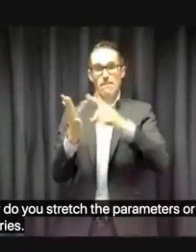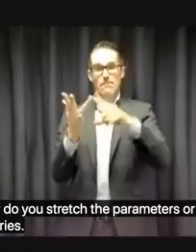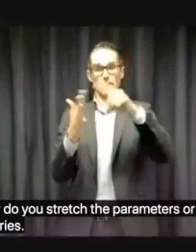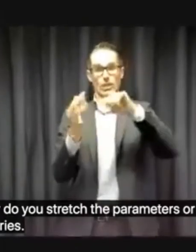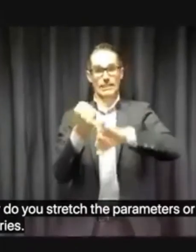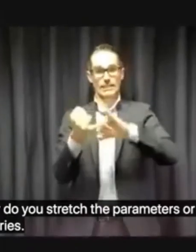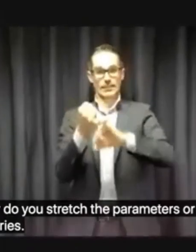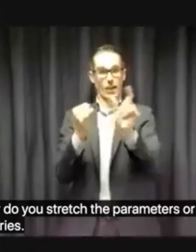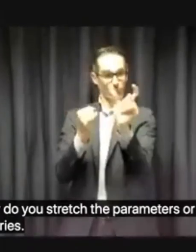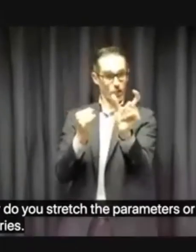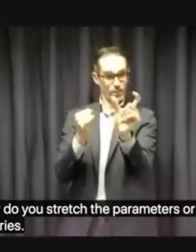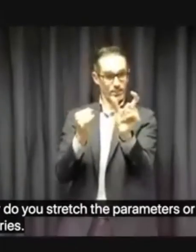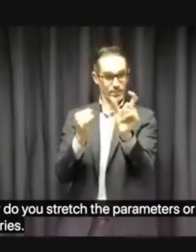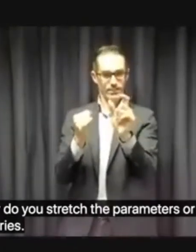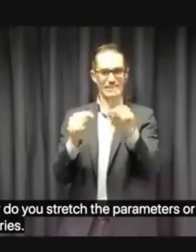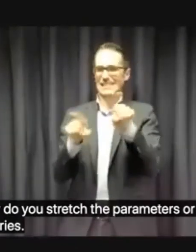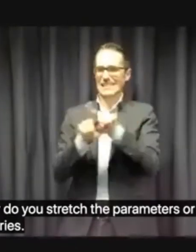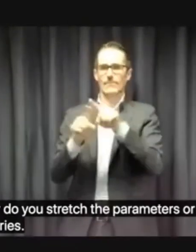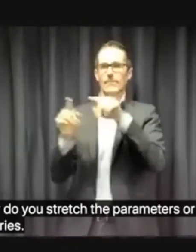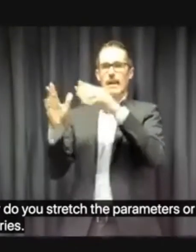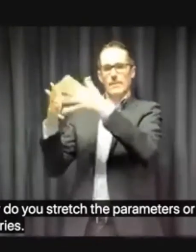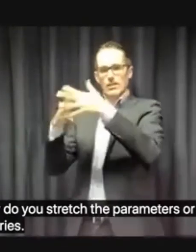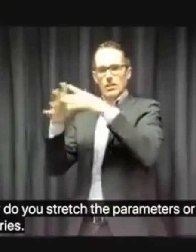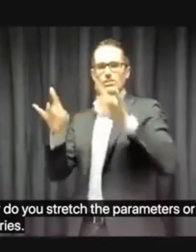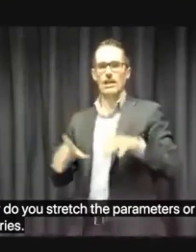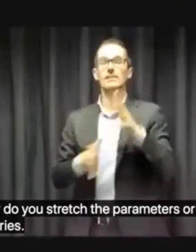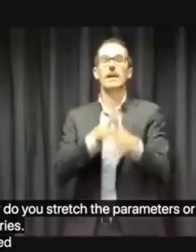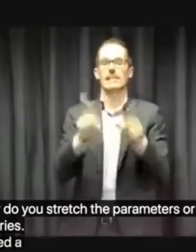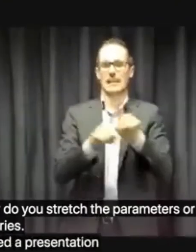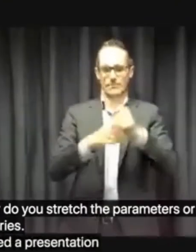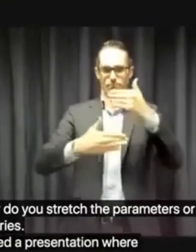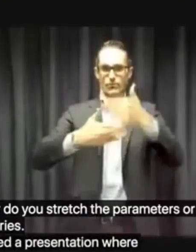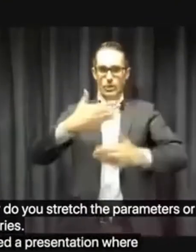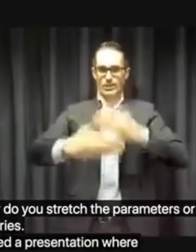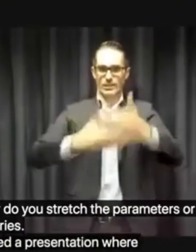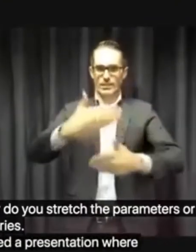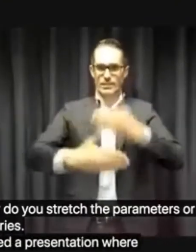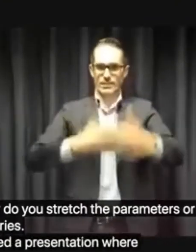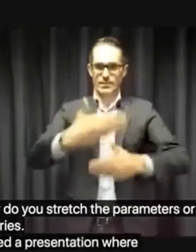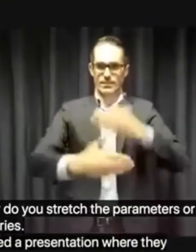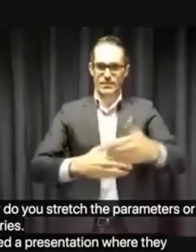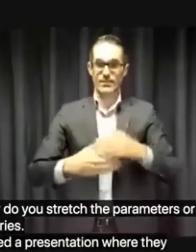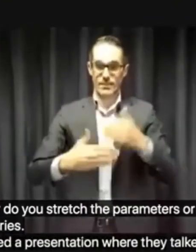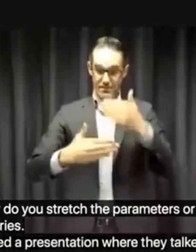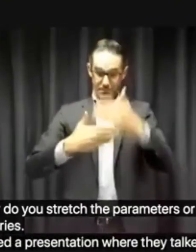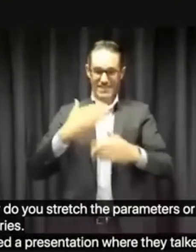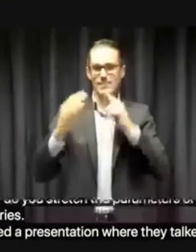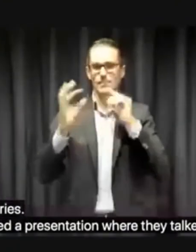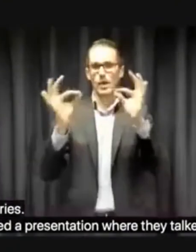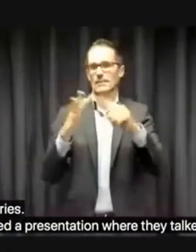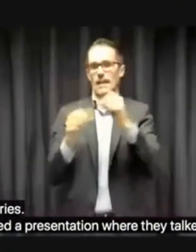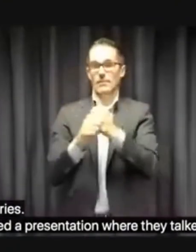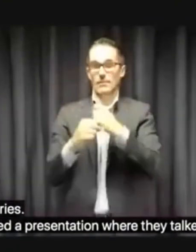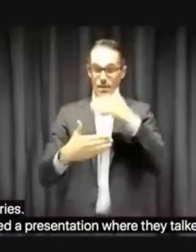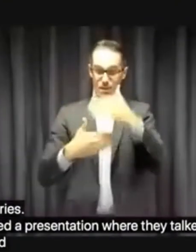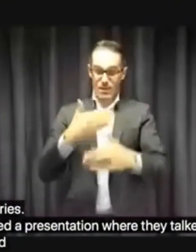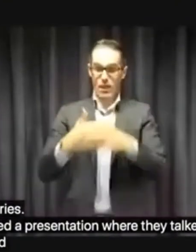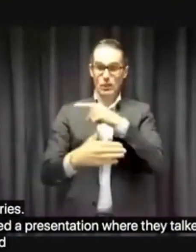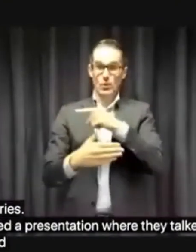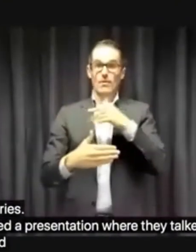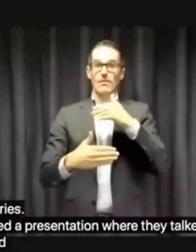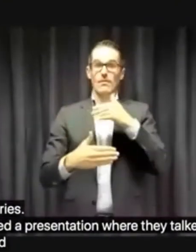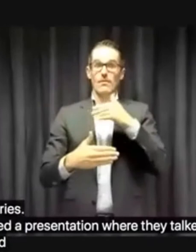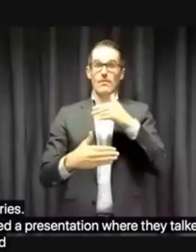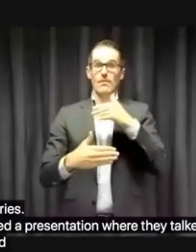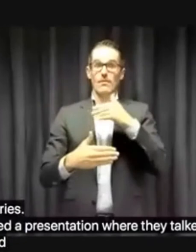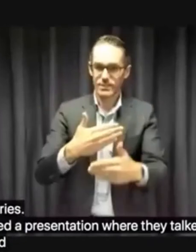the recent presentation where they talked about the word process is the same. It's that aside, you know, Oslo, process is a